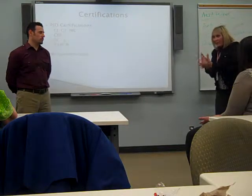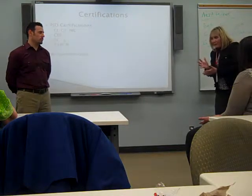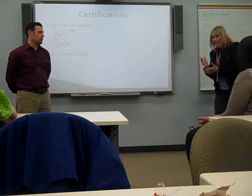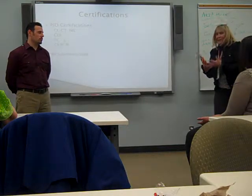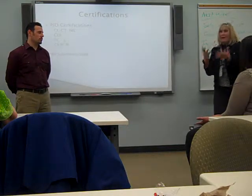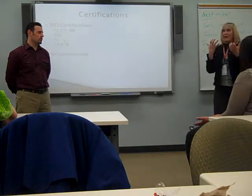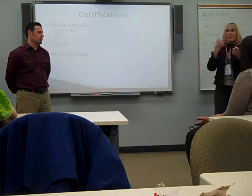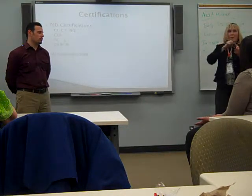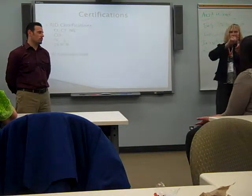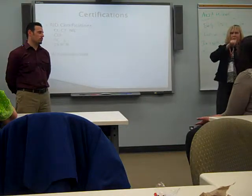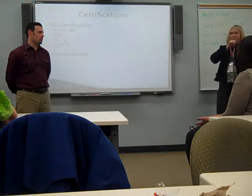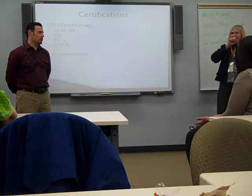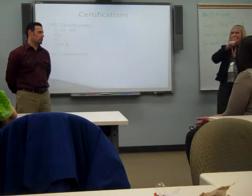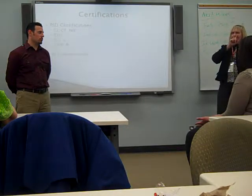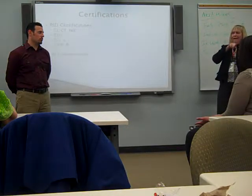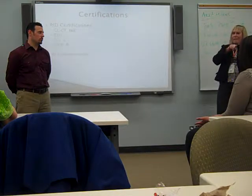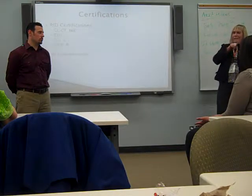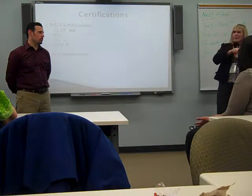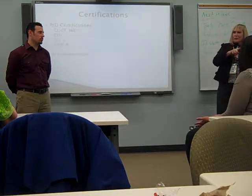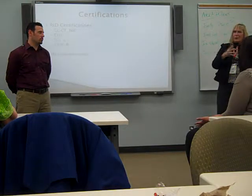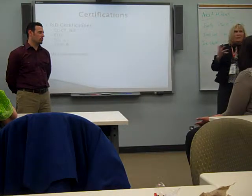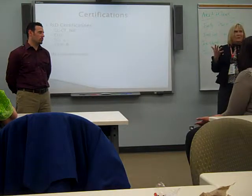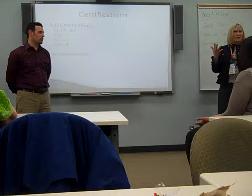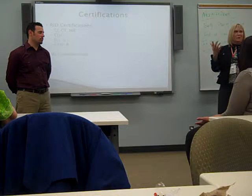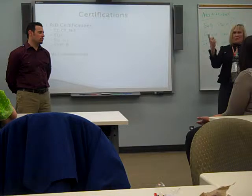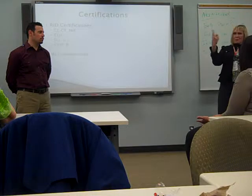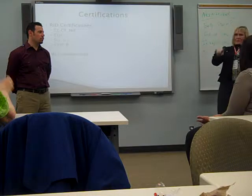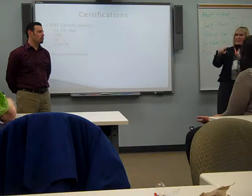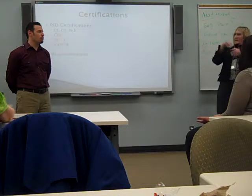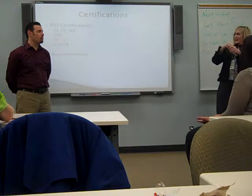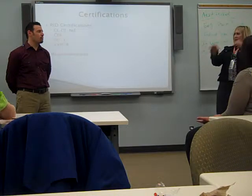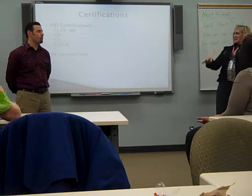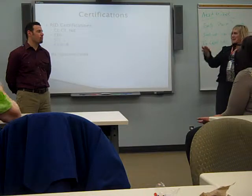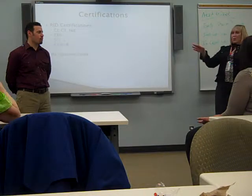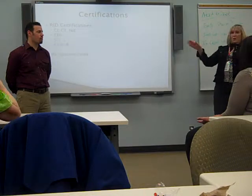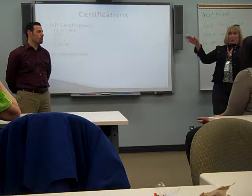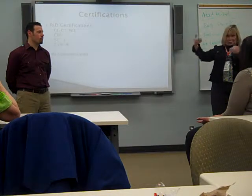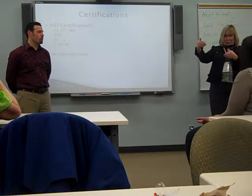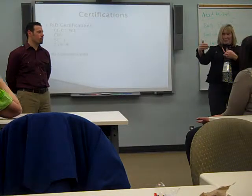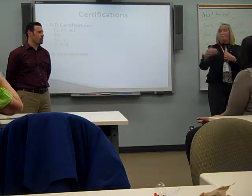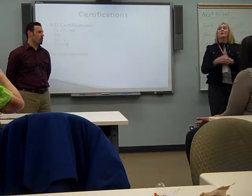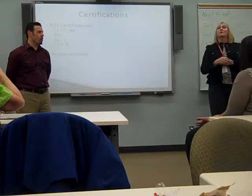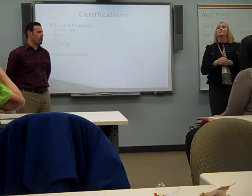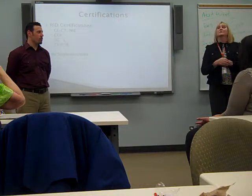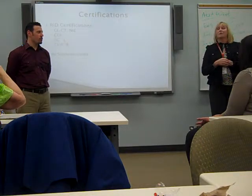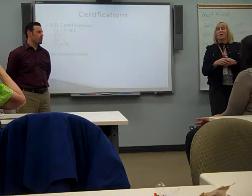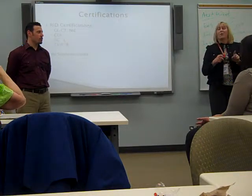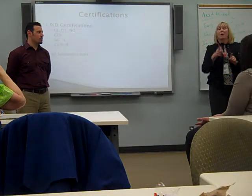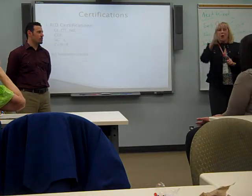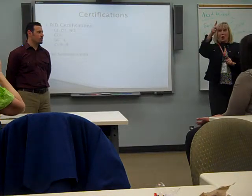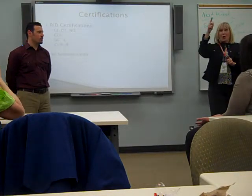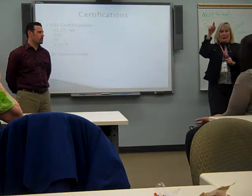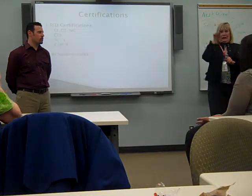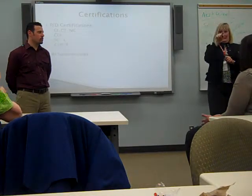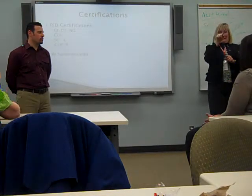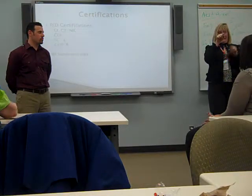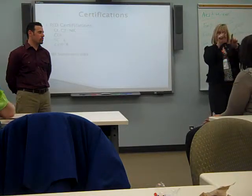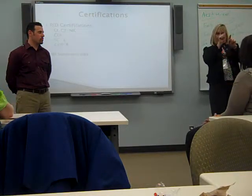He wanted to talk to the lawyer and respond and wanted to discuss what was happening in the courtroom.